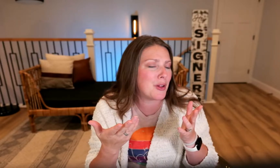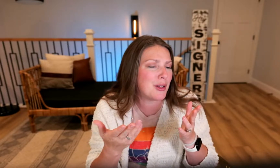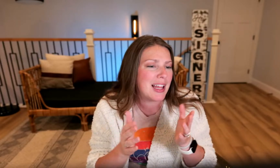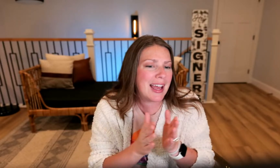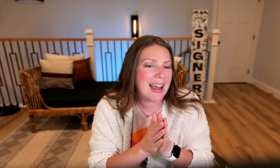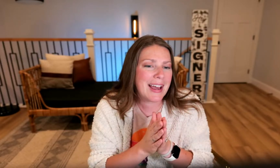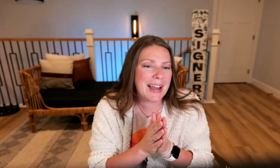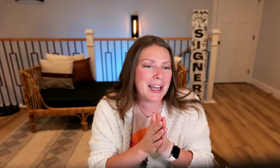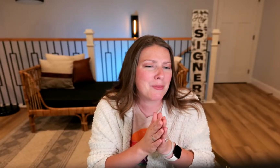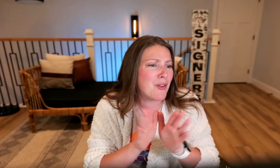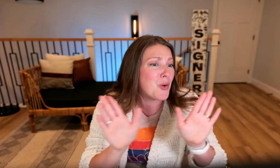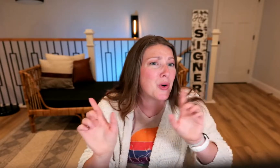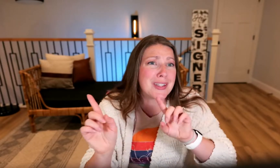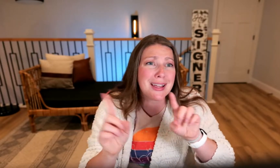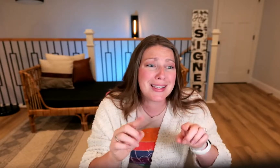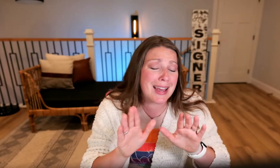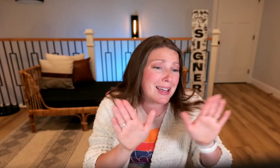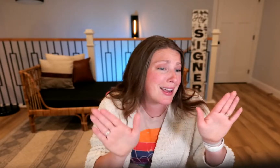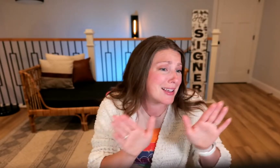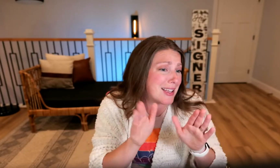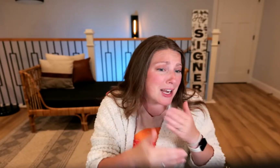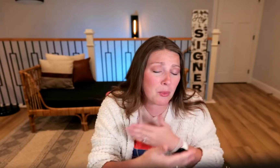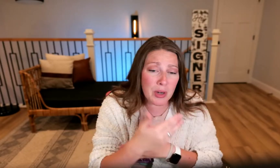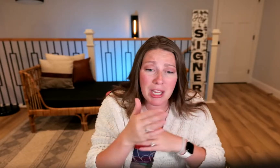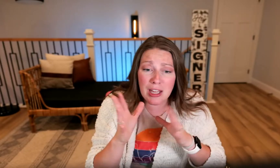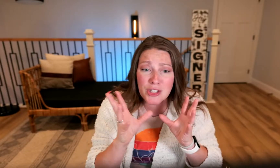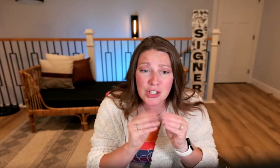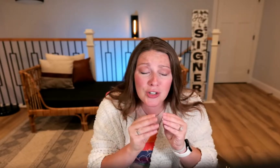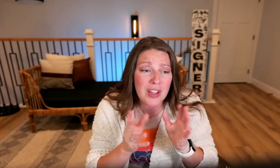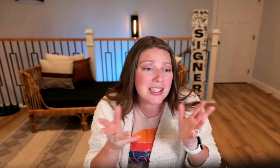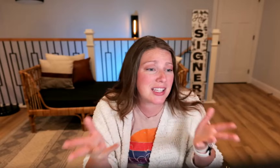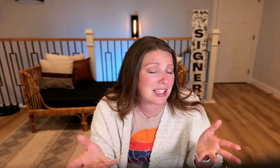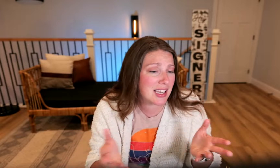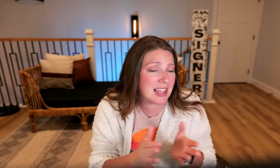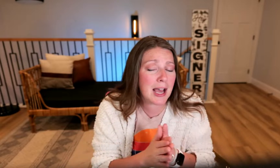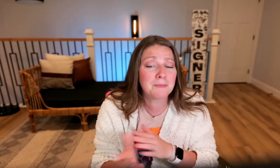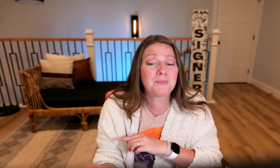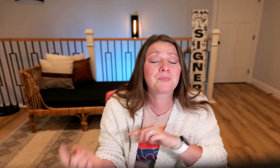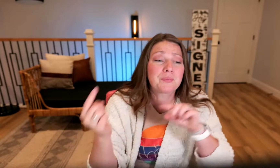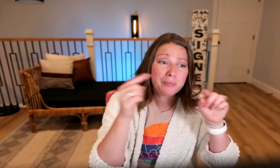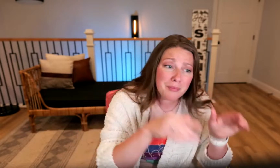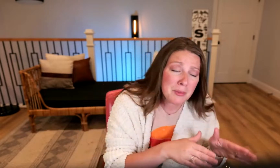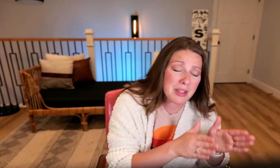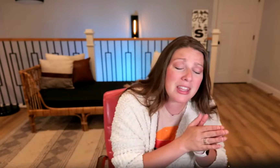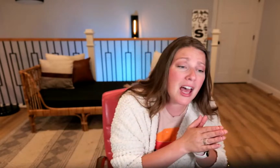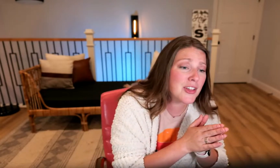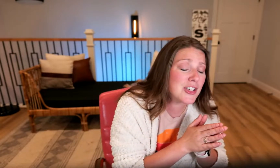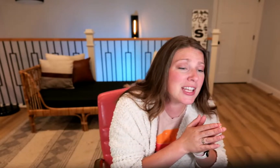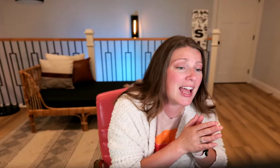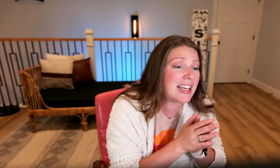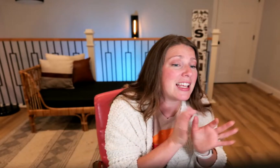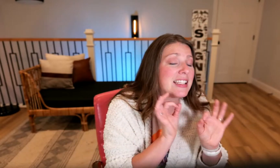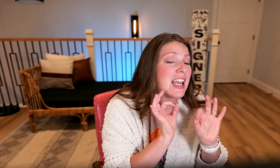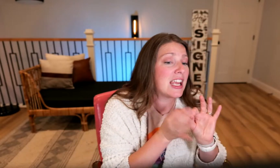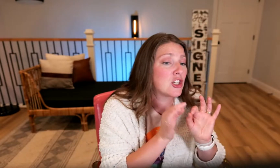people. Of course, attending a Sunday morning service, things like that. But then the other side is